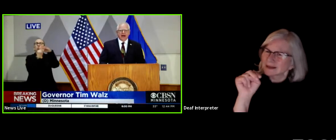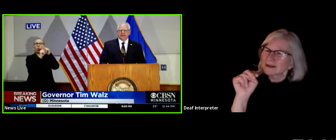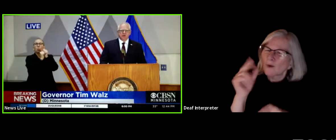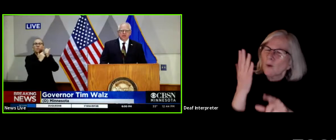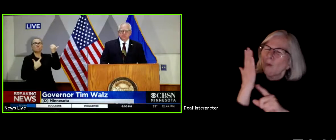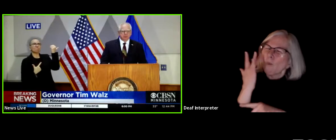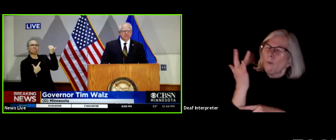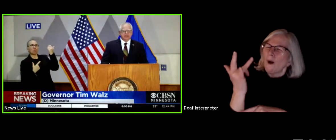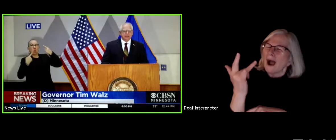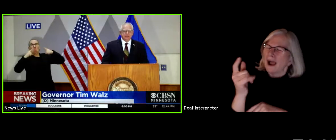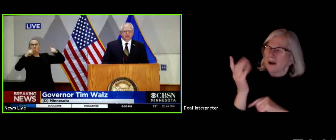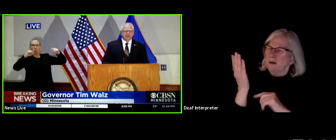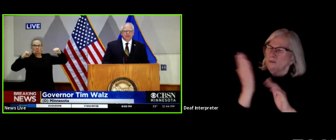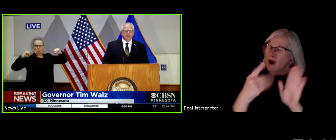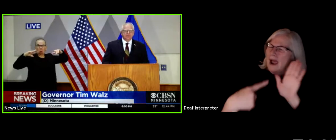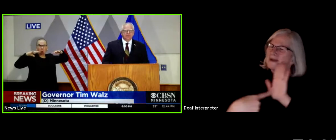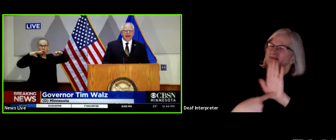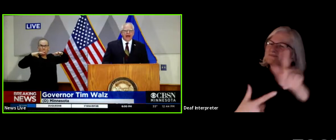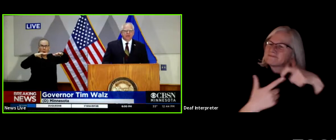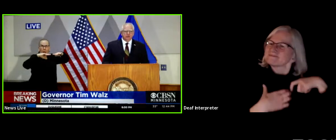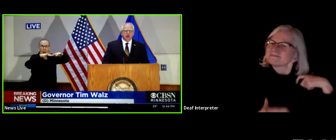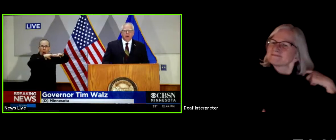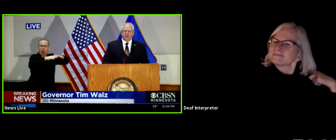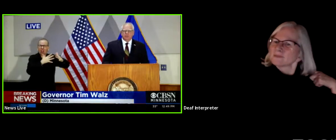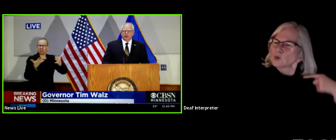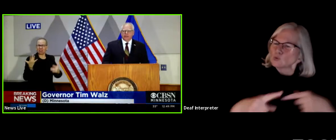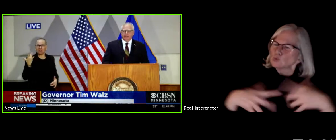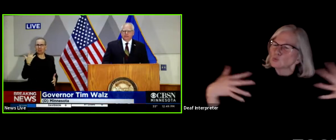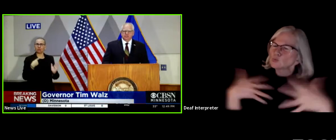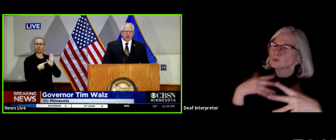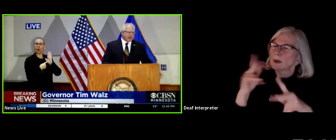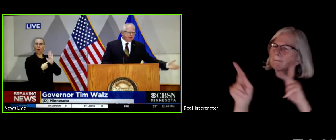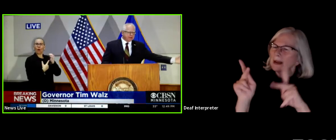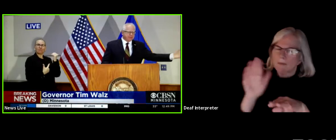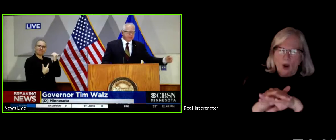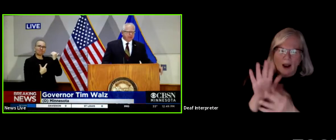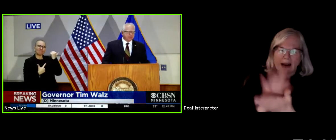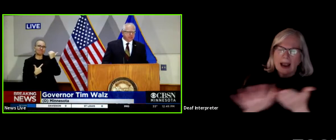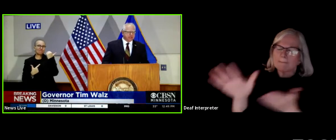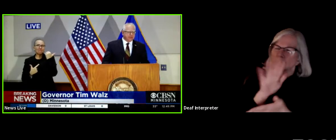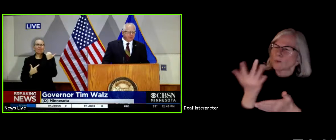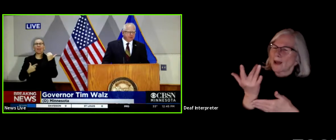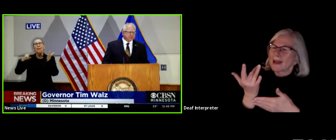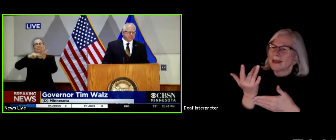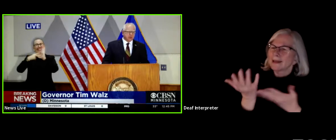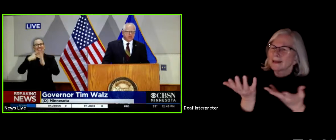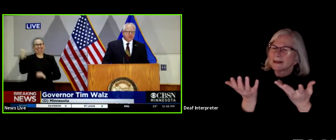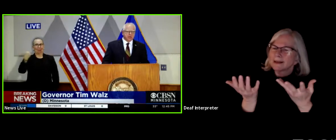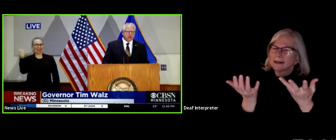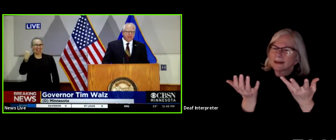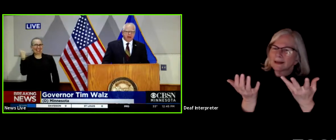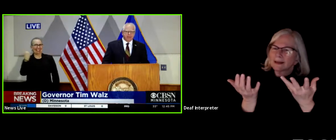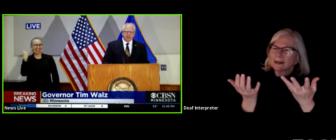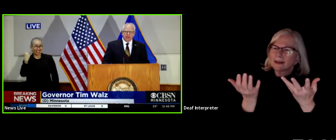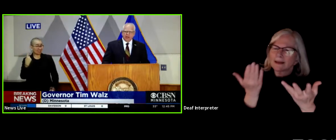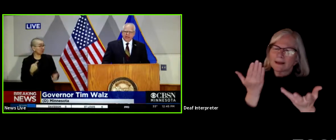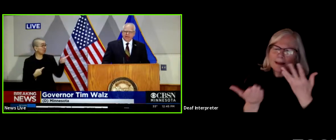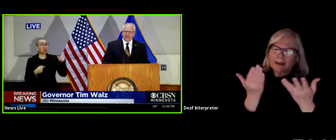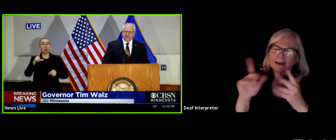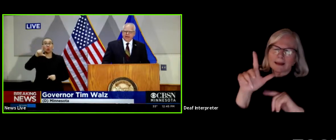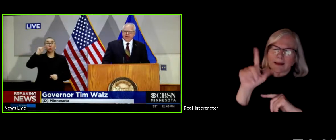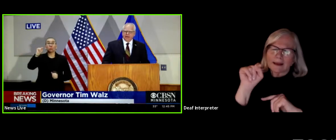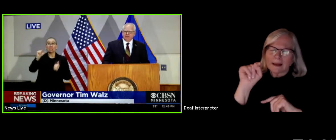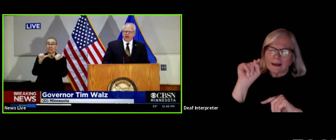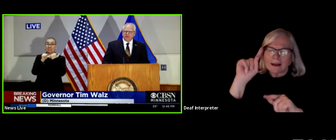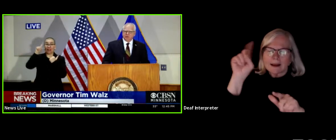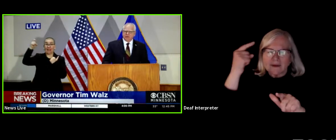again, not to express that. You know why you're bringing it. And so I would like maybe the Lieutenant Governor, this is a question that will come up in